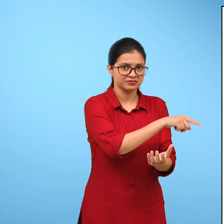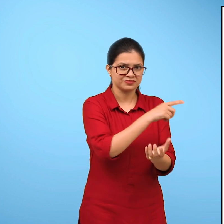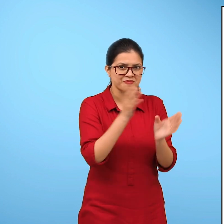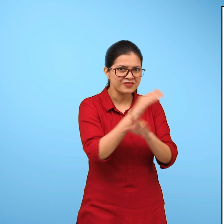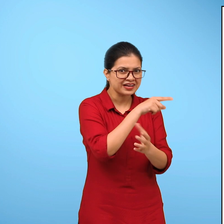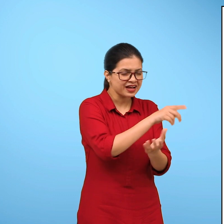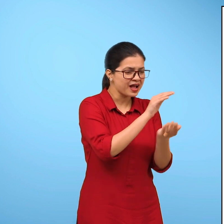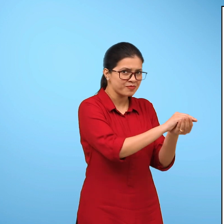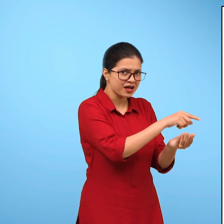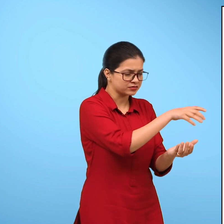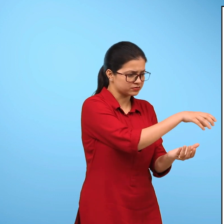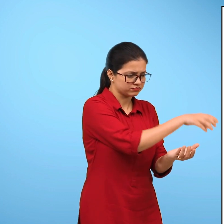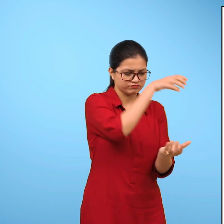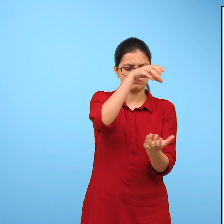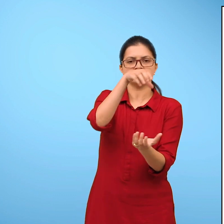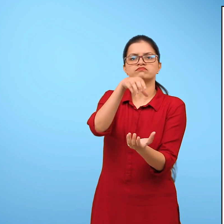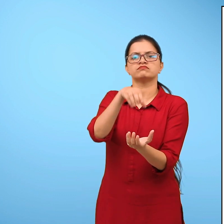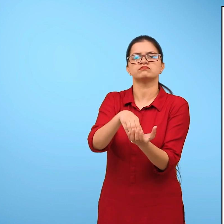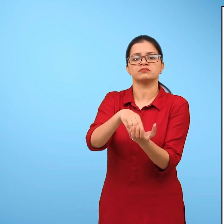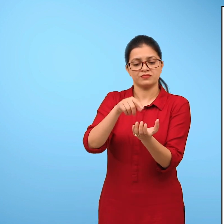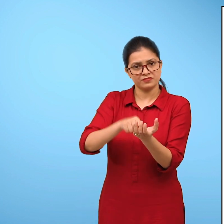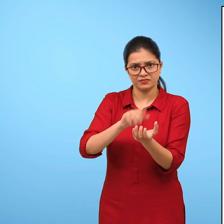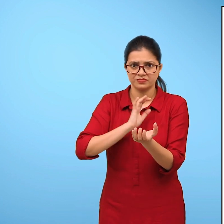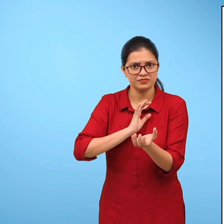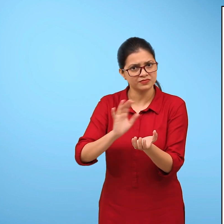the rolled up cylinder can fit inside it easily.